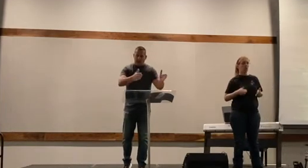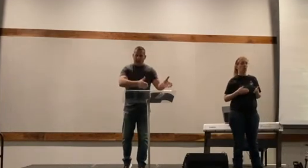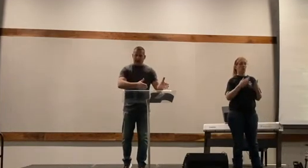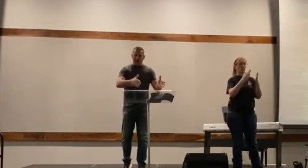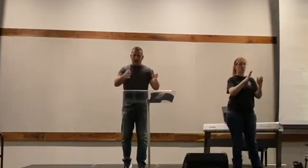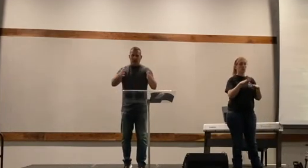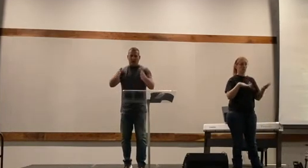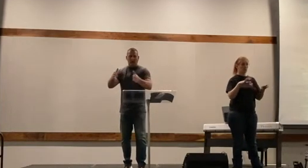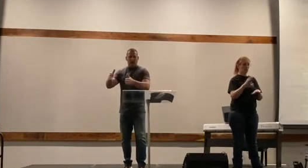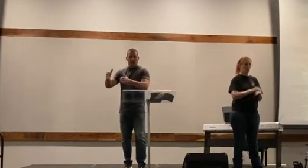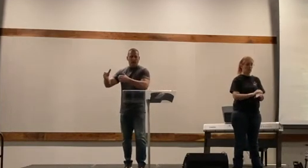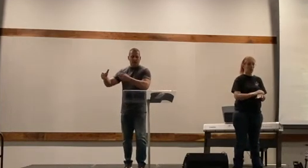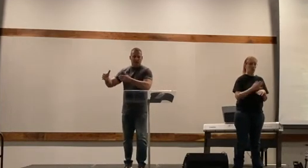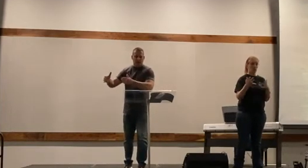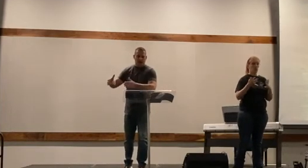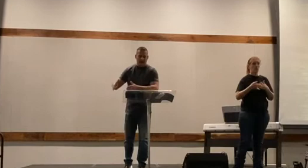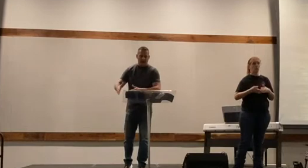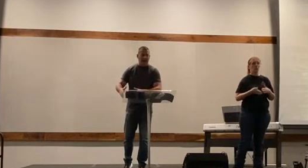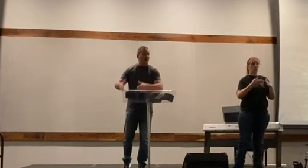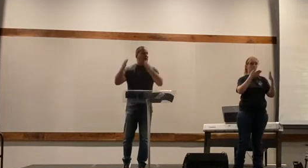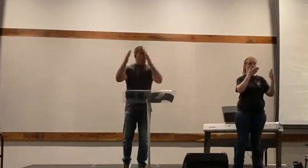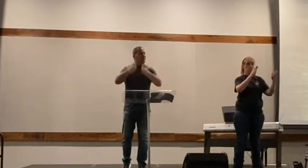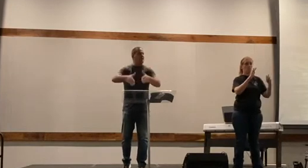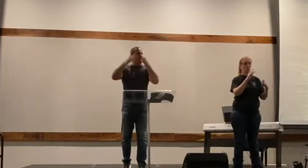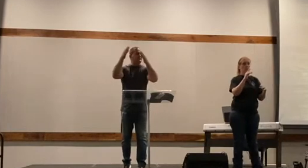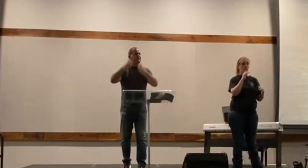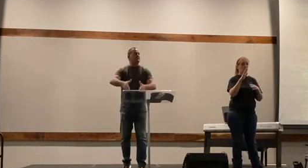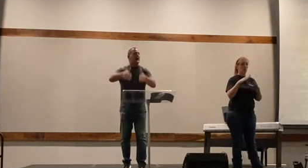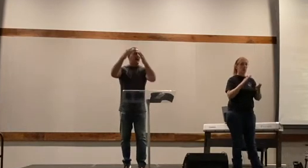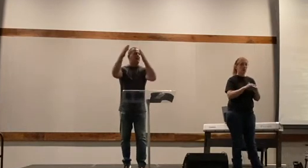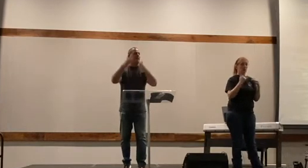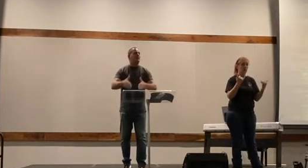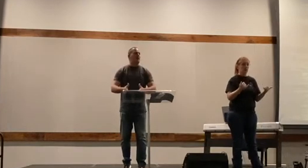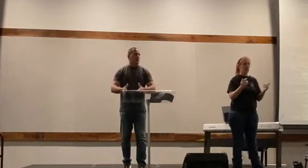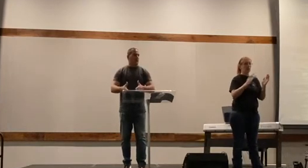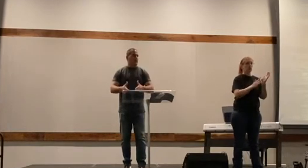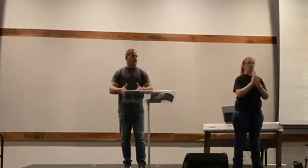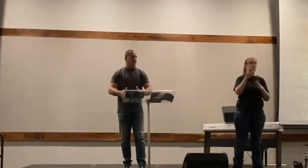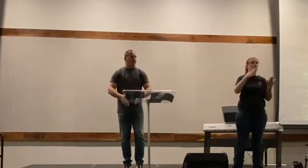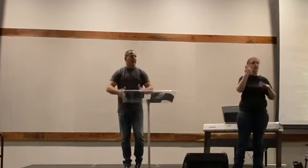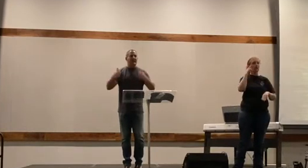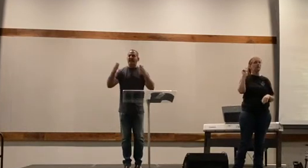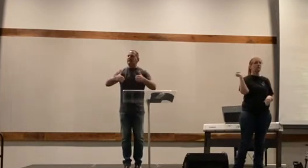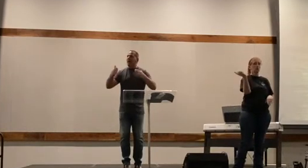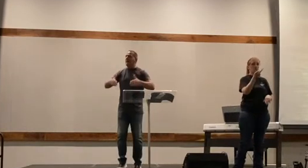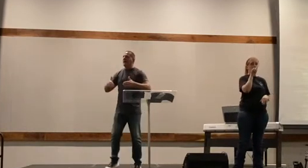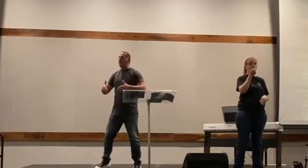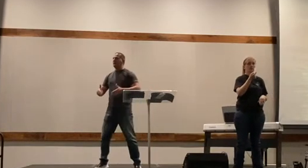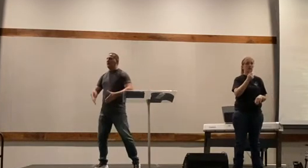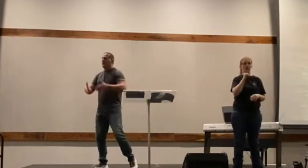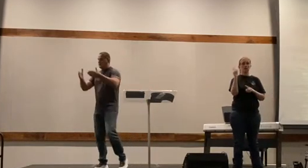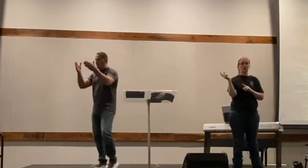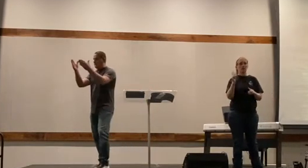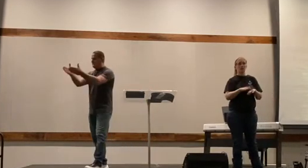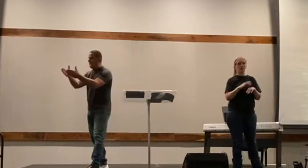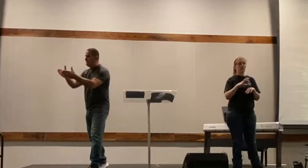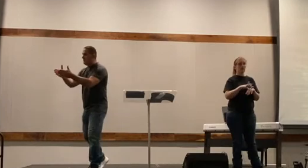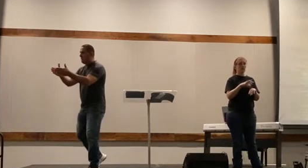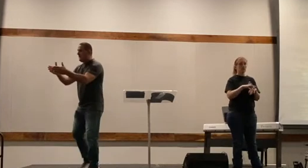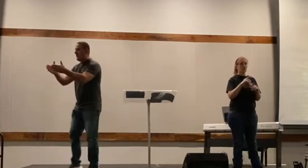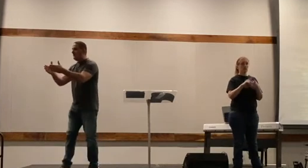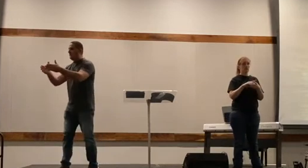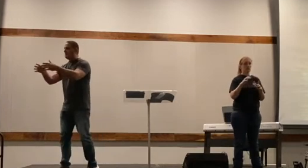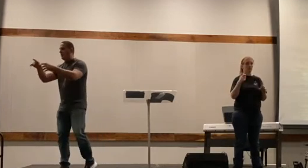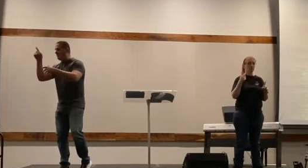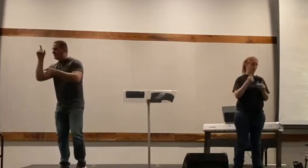they are walking on what road you are walking on now, Jesus died for you. And he didn't come on this earth to condemn you.